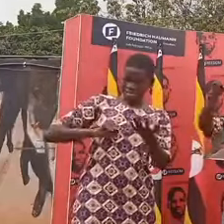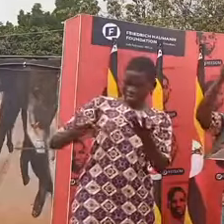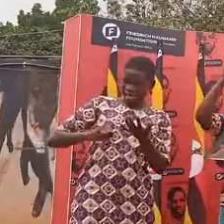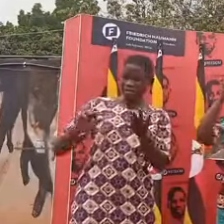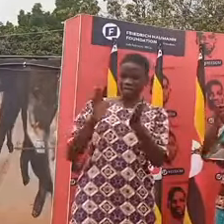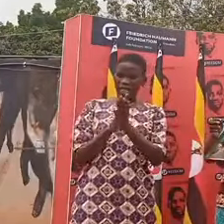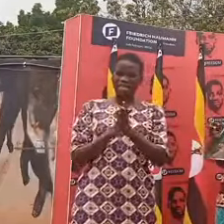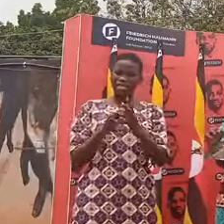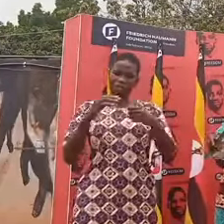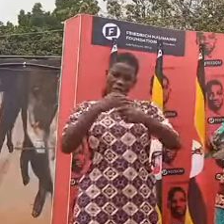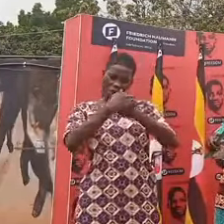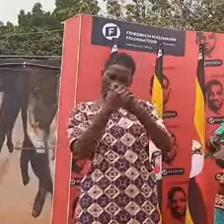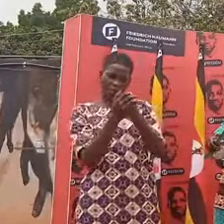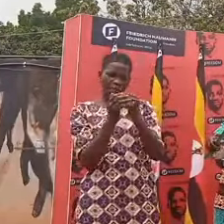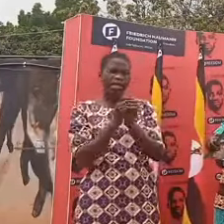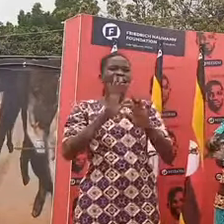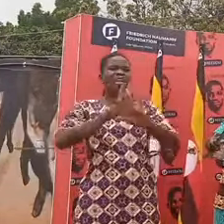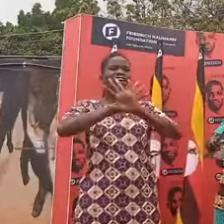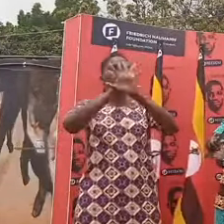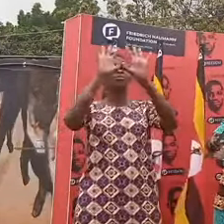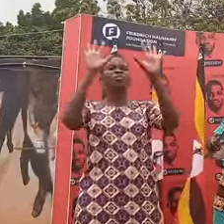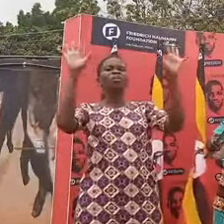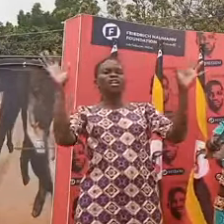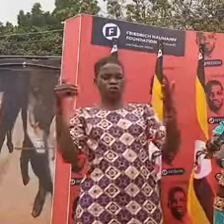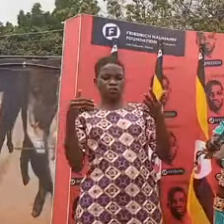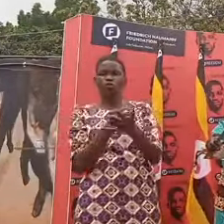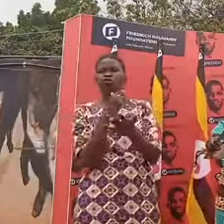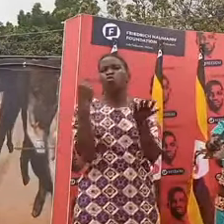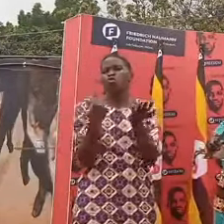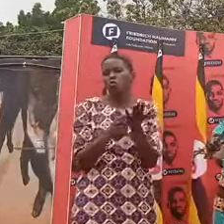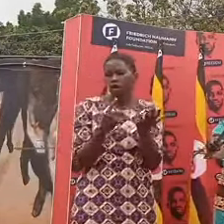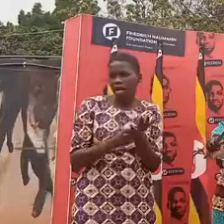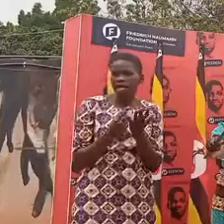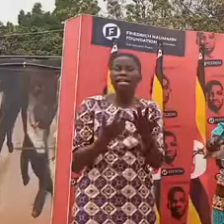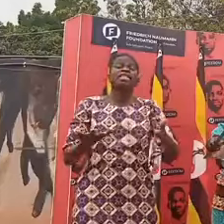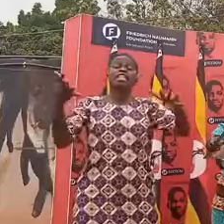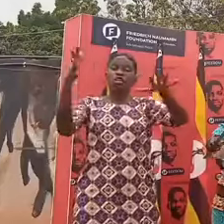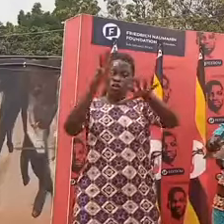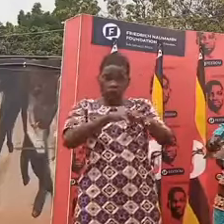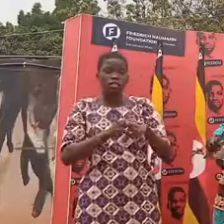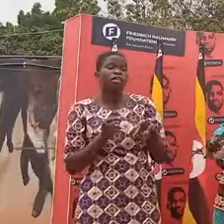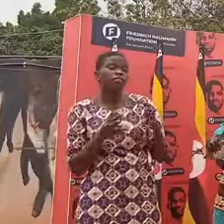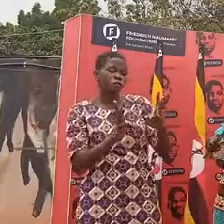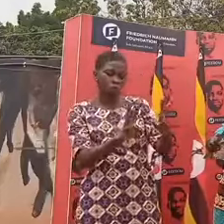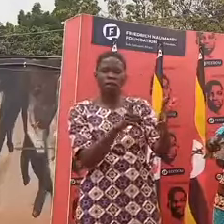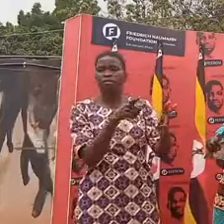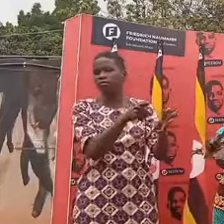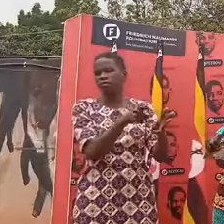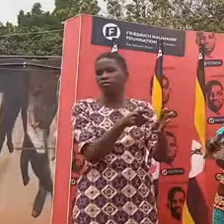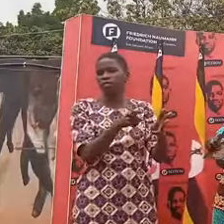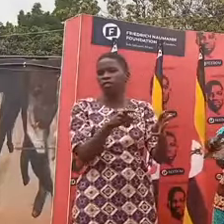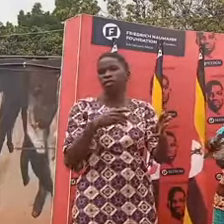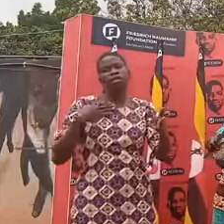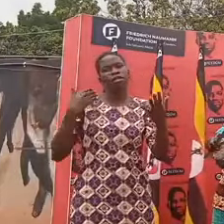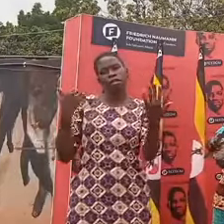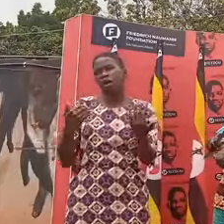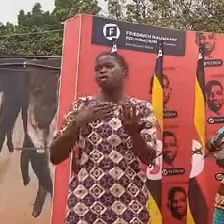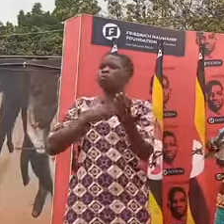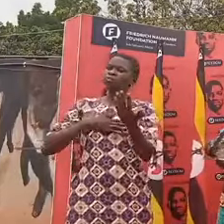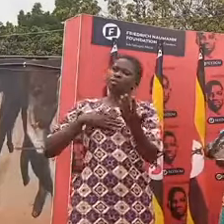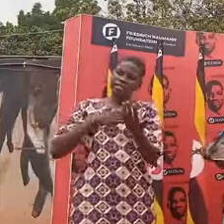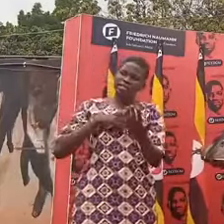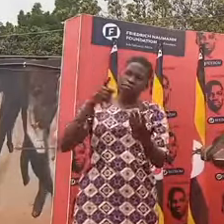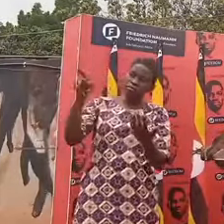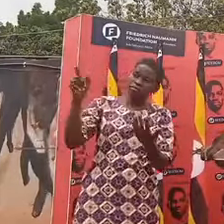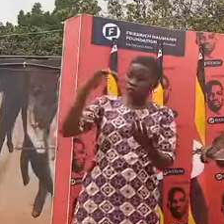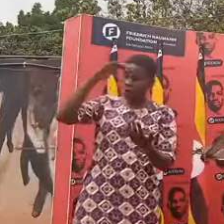We will ensure that it is inclusively done. Police, we are going